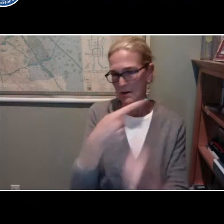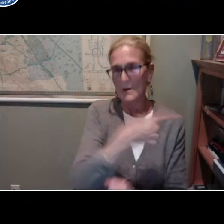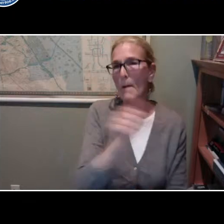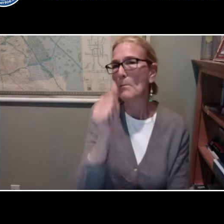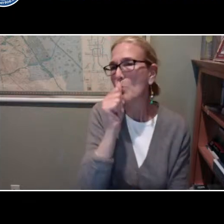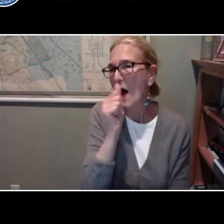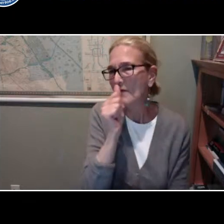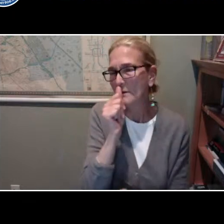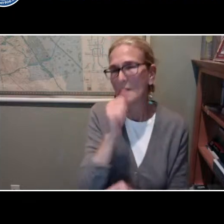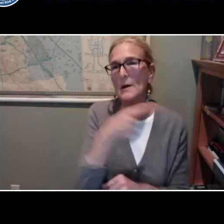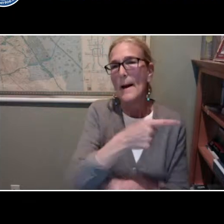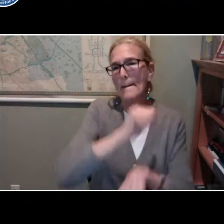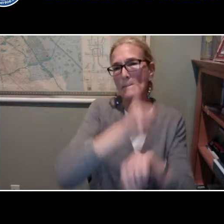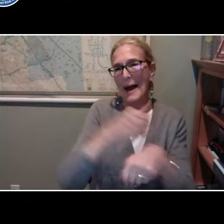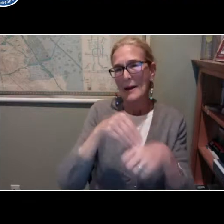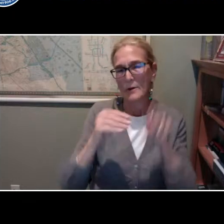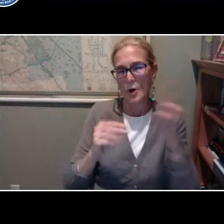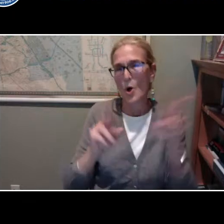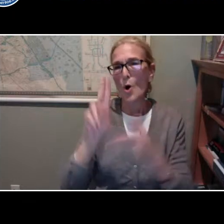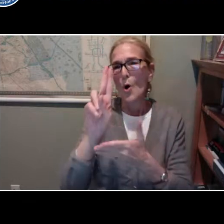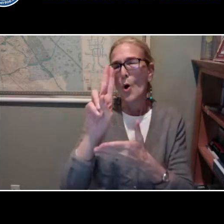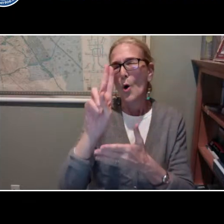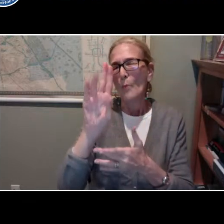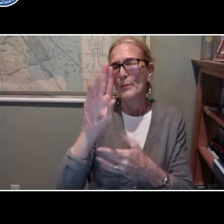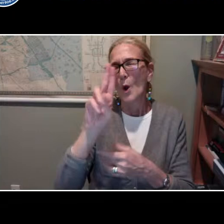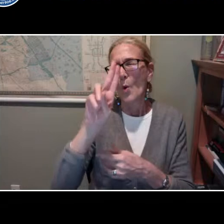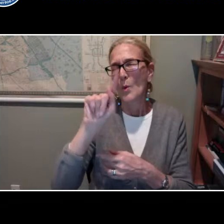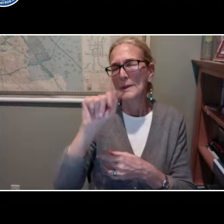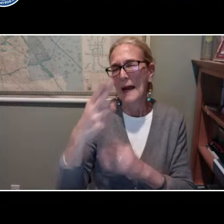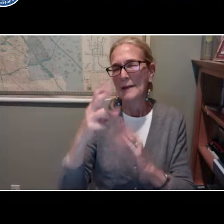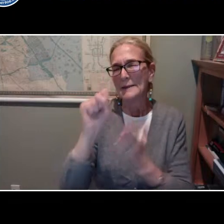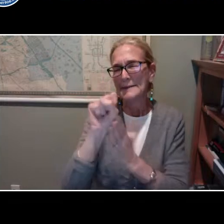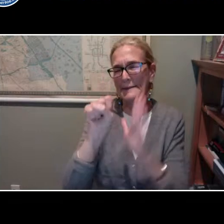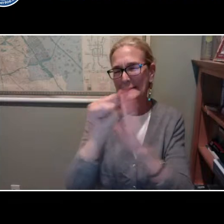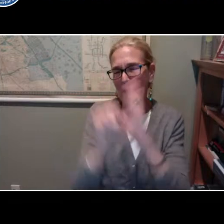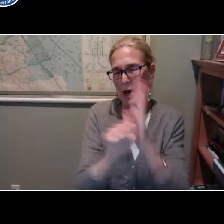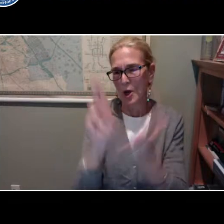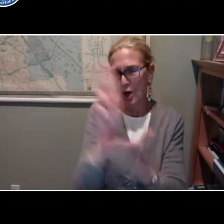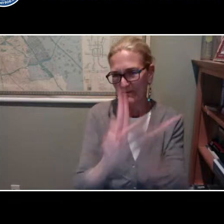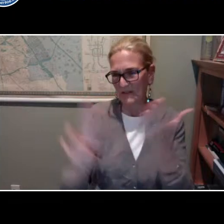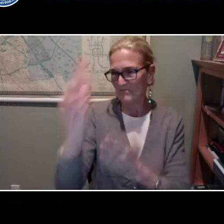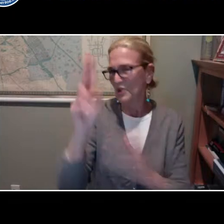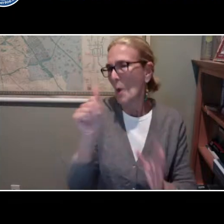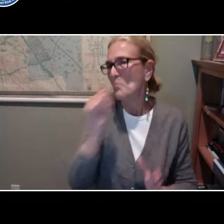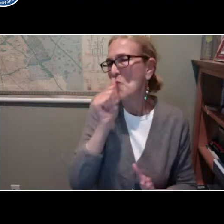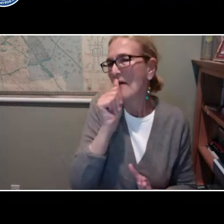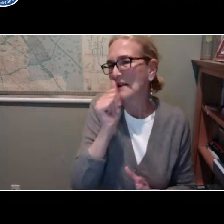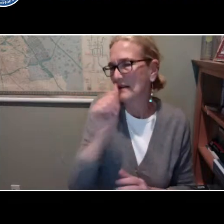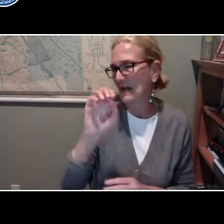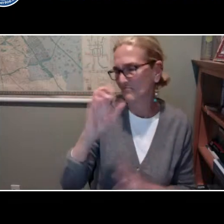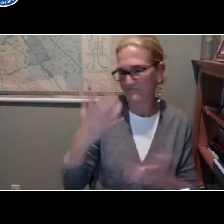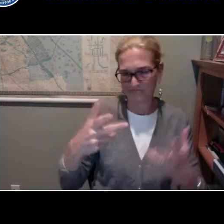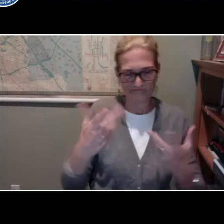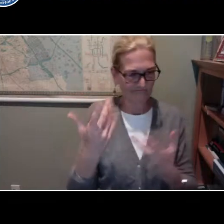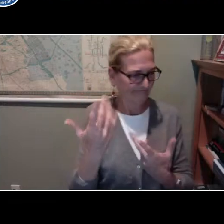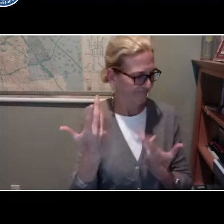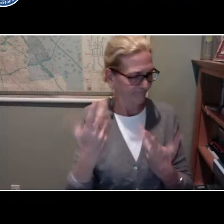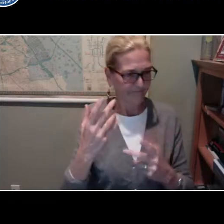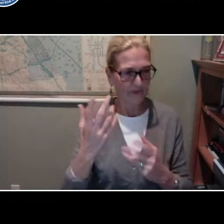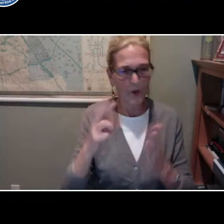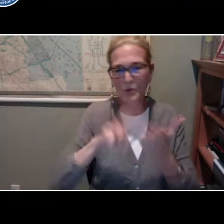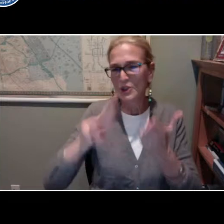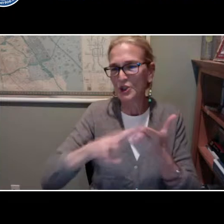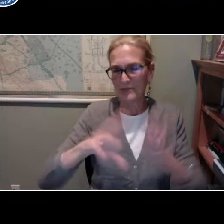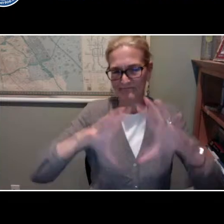And as I said, this is not a federal agency. This is a private agency. It's based in the state of Utah, or Utah